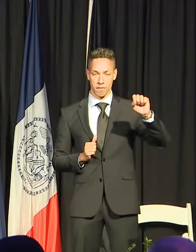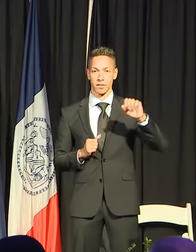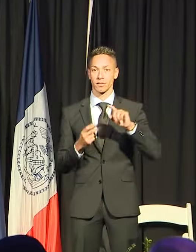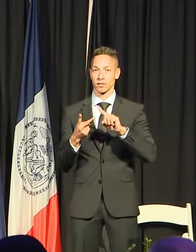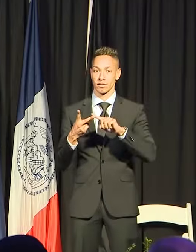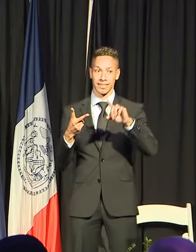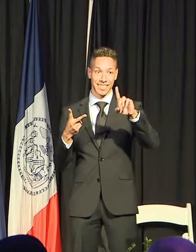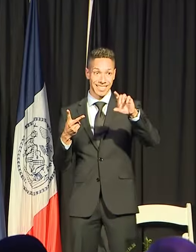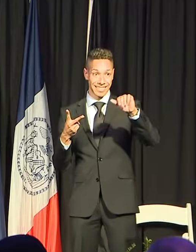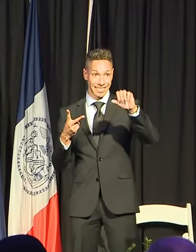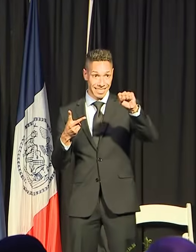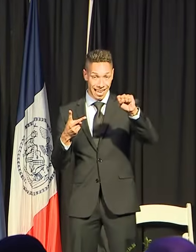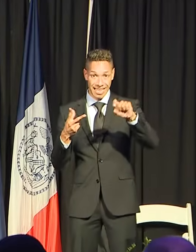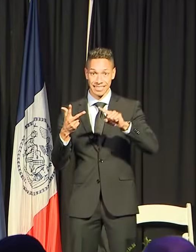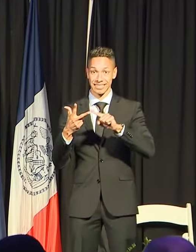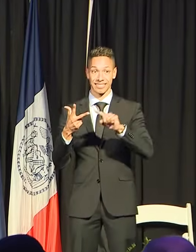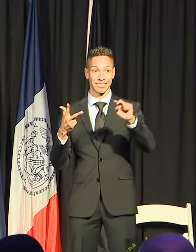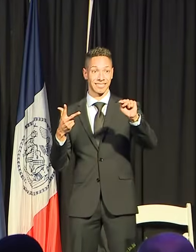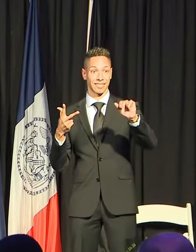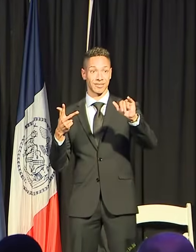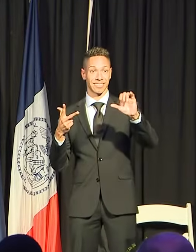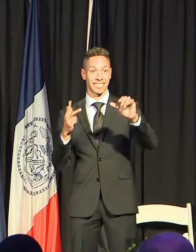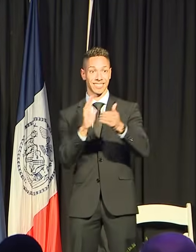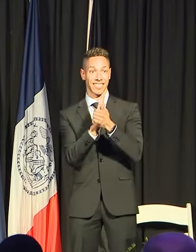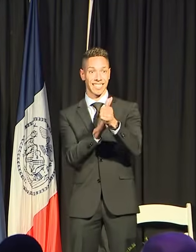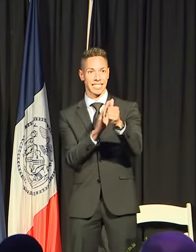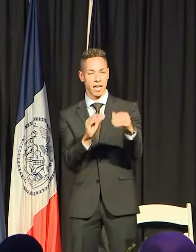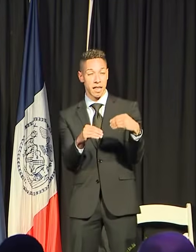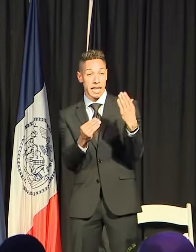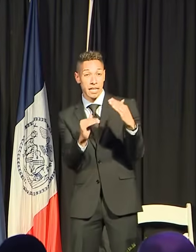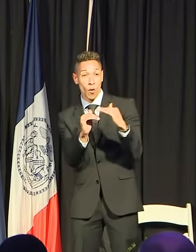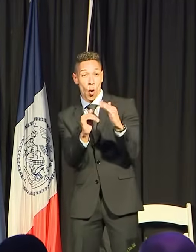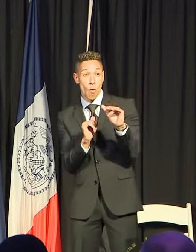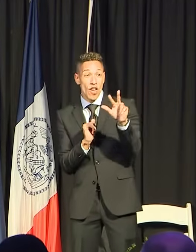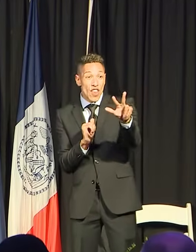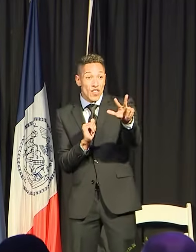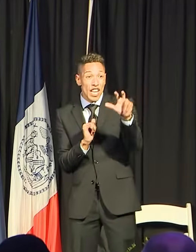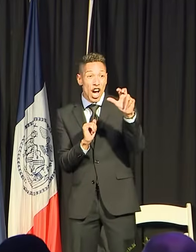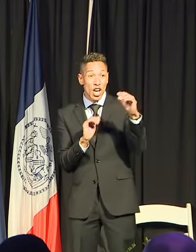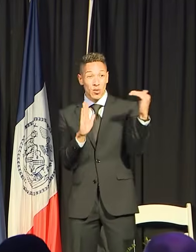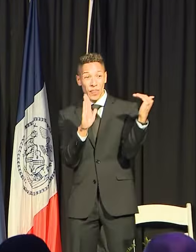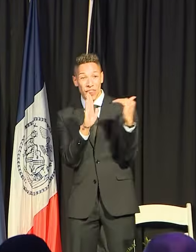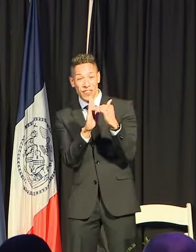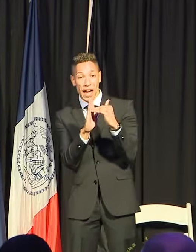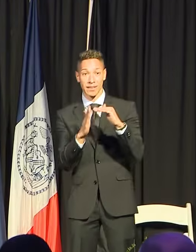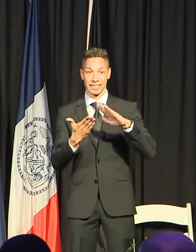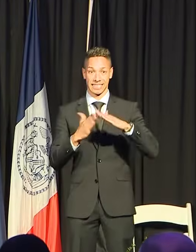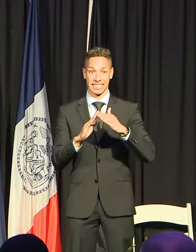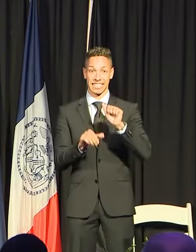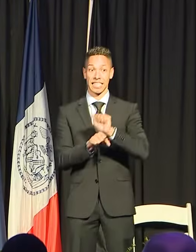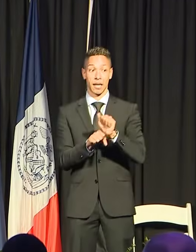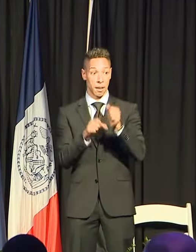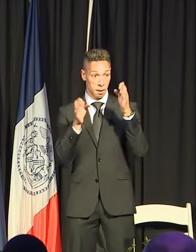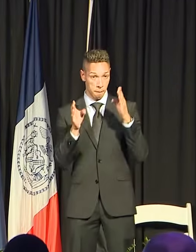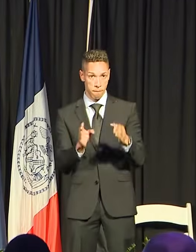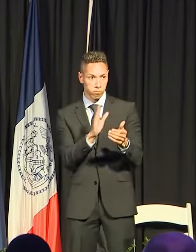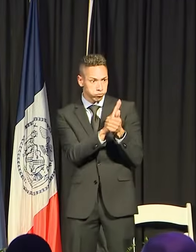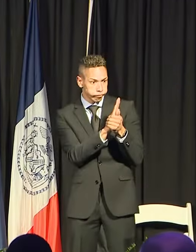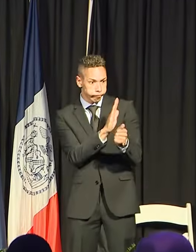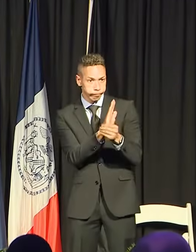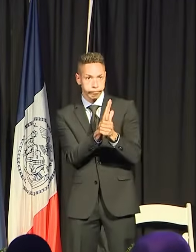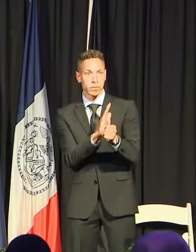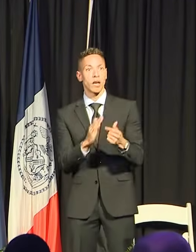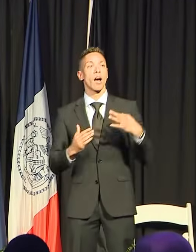DCAS, and NYC Talent, giving over 300,000 city employees the skills